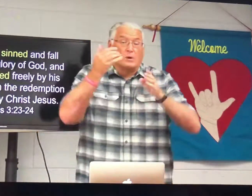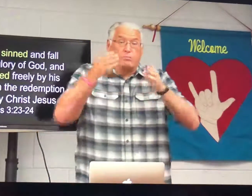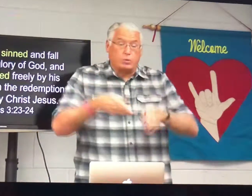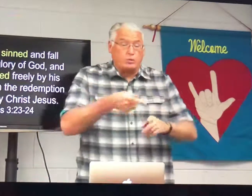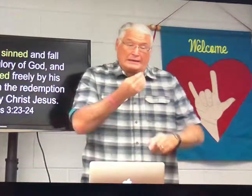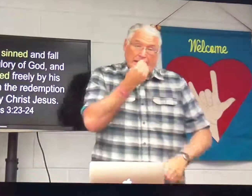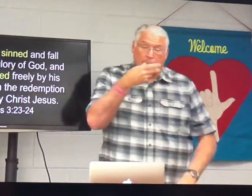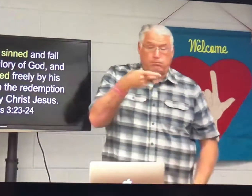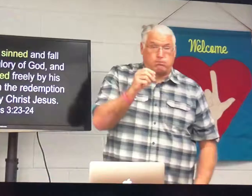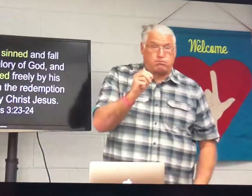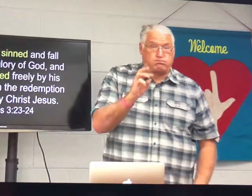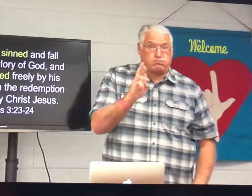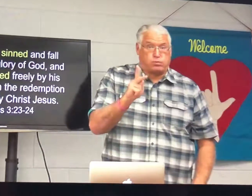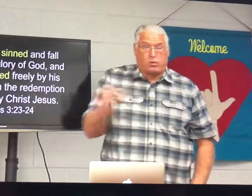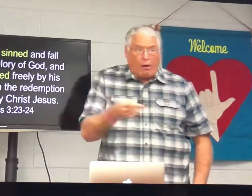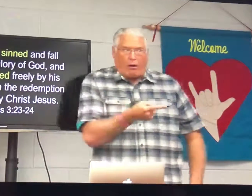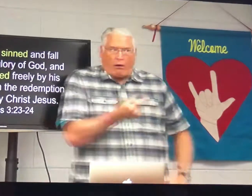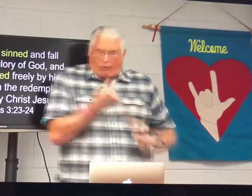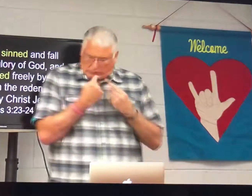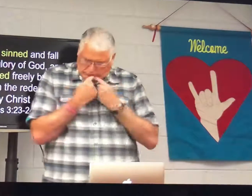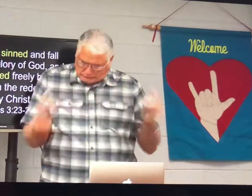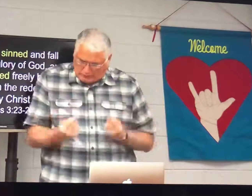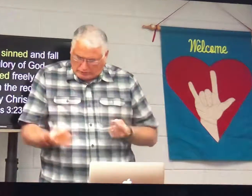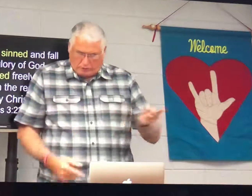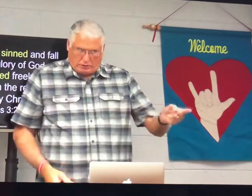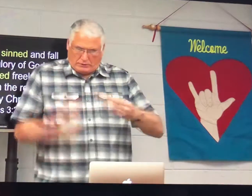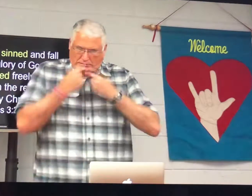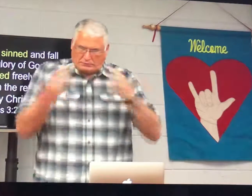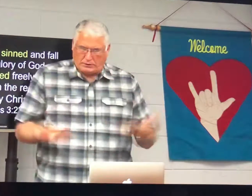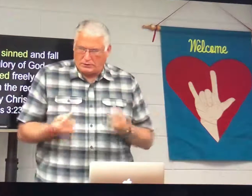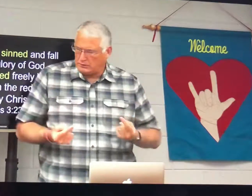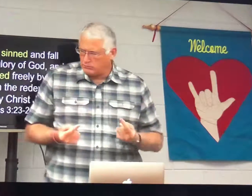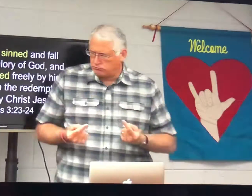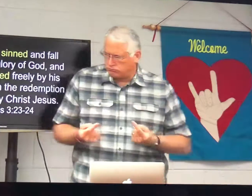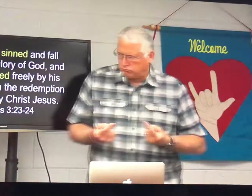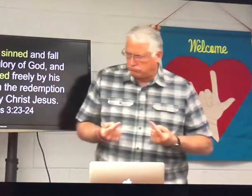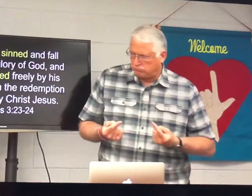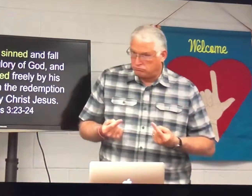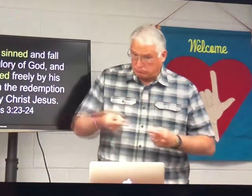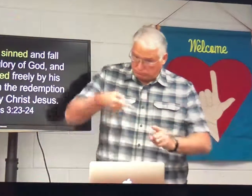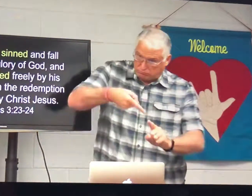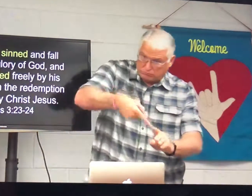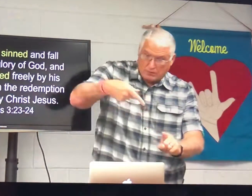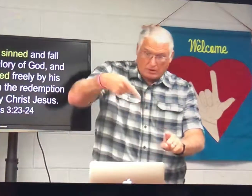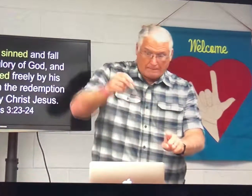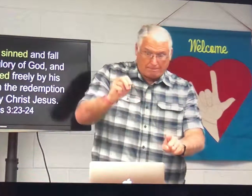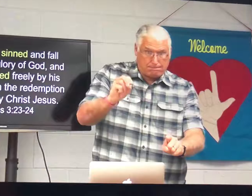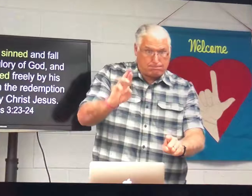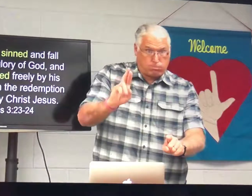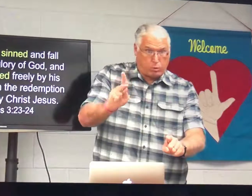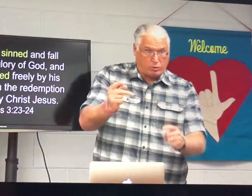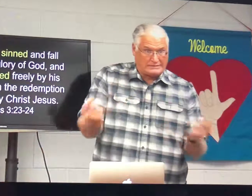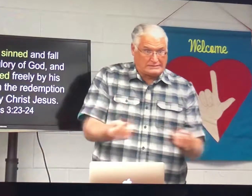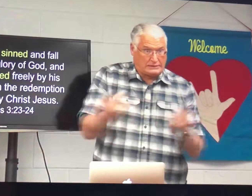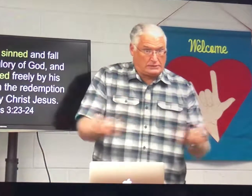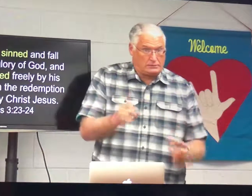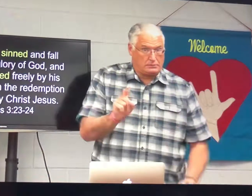in 8 games. This is 9th game. This one on the ground. And that goes Beckham, who's on the right side on the